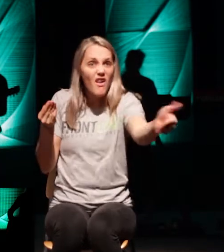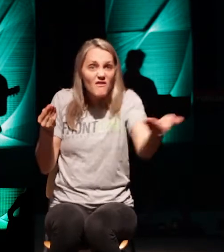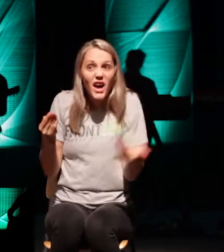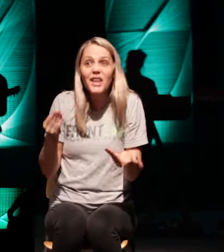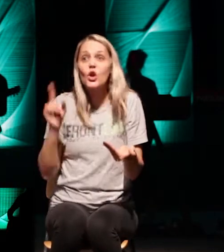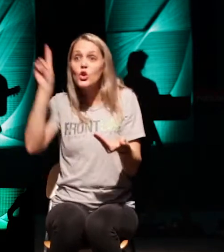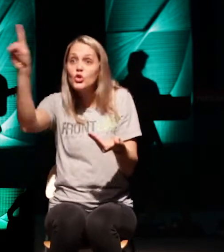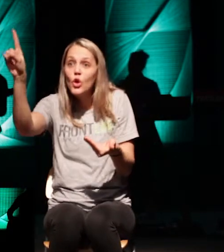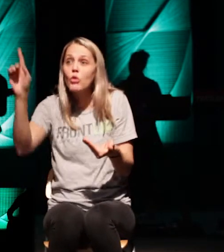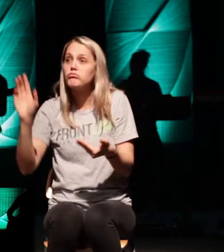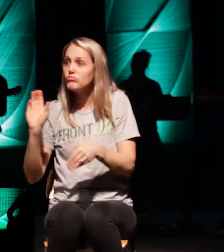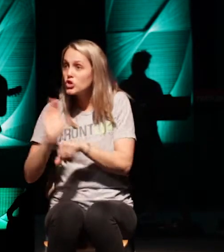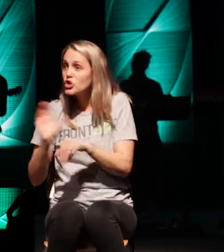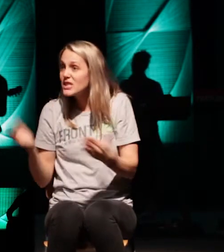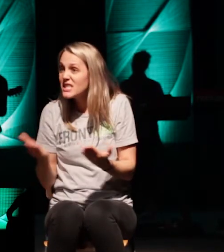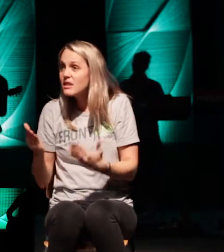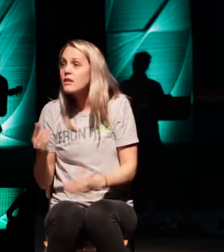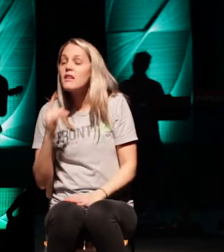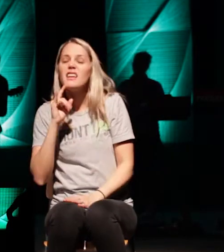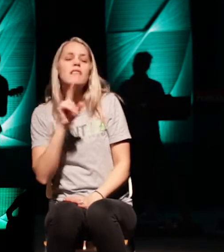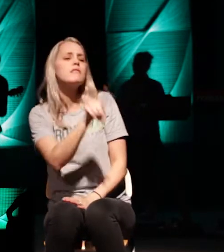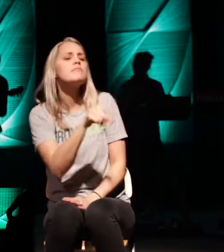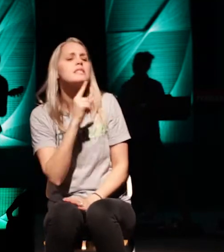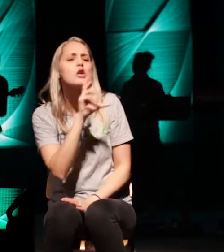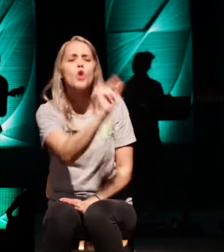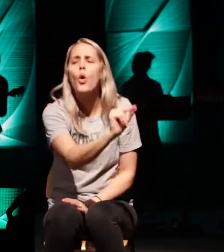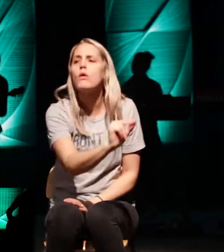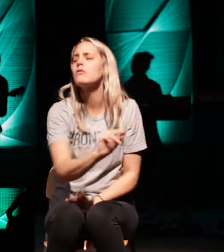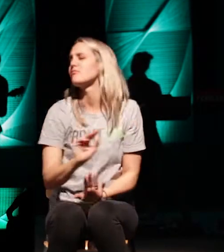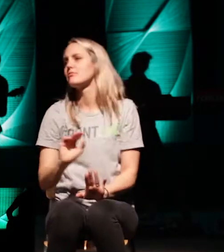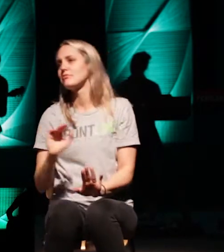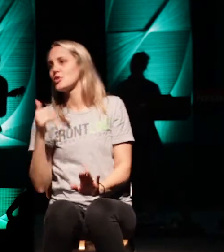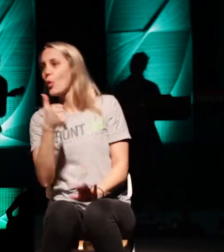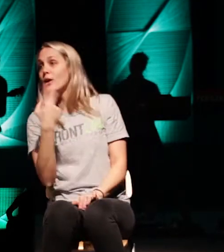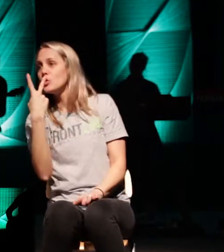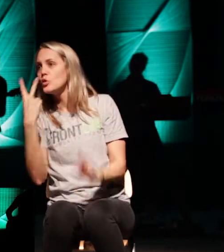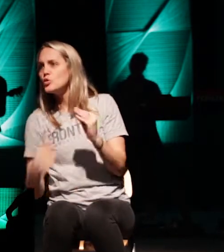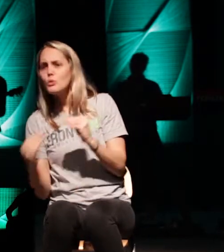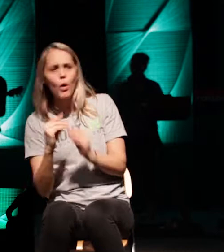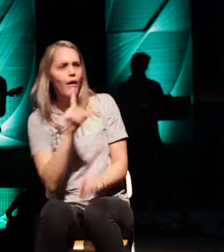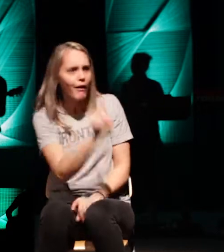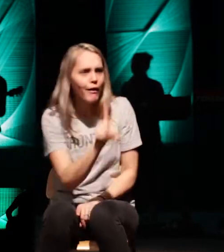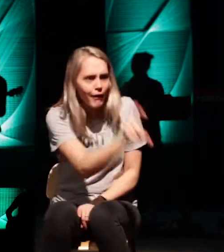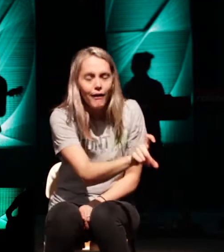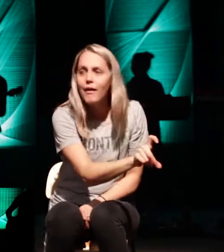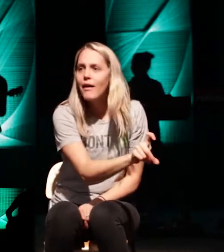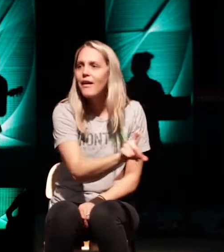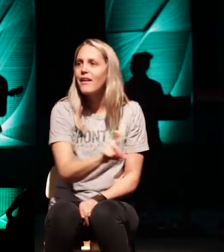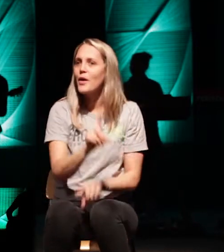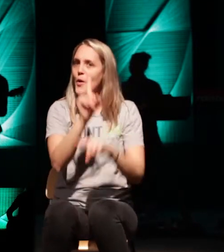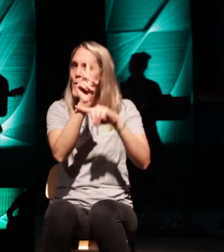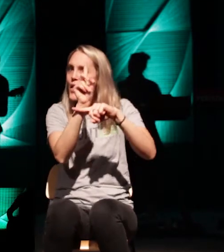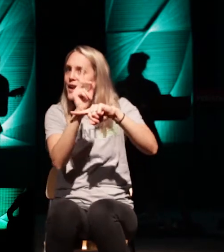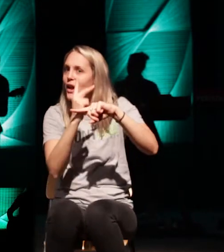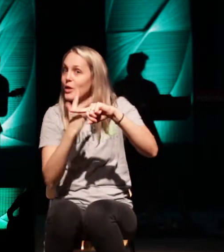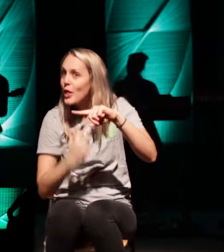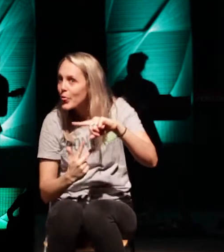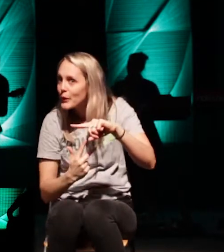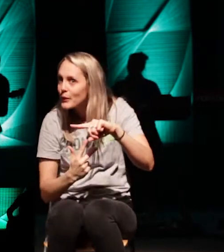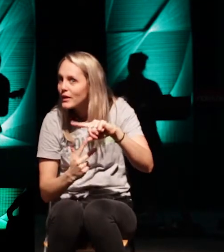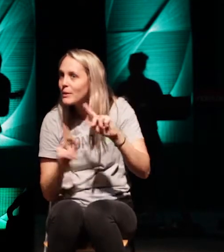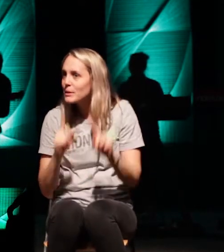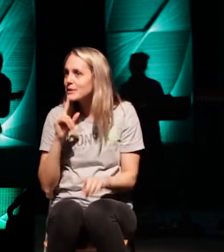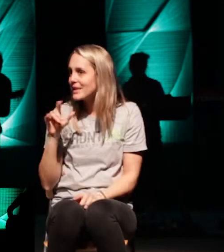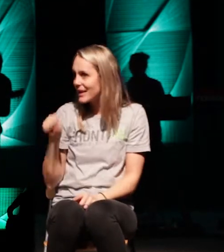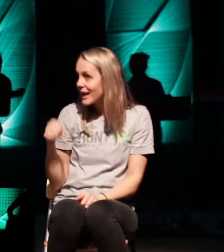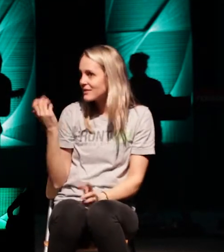says no on your first time, ask them 2 more times. 1 out of 3. Who is it? Brad brought